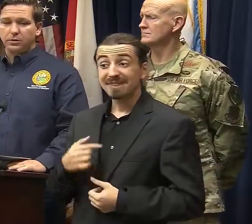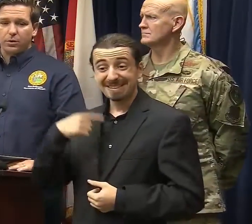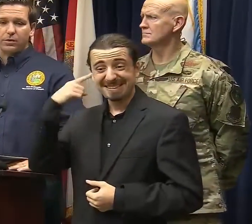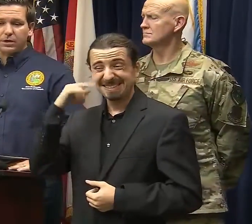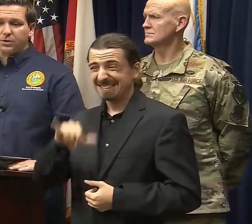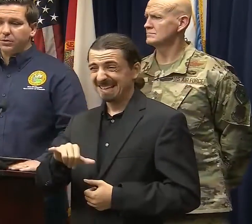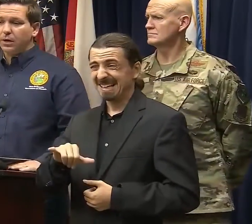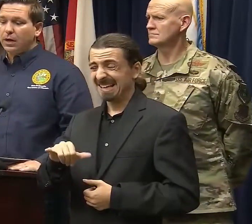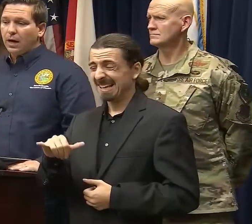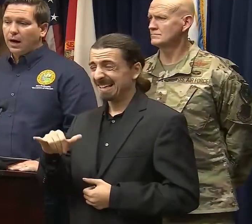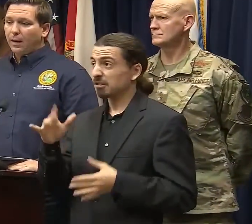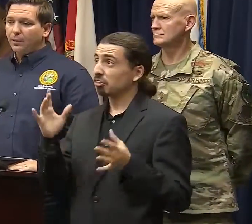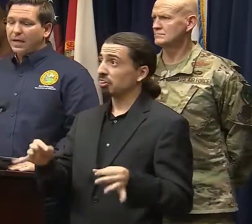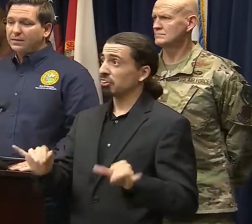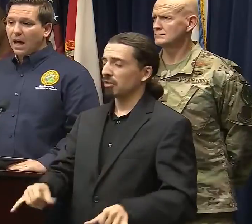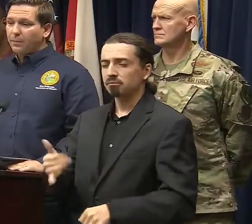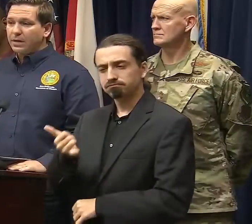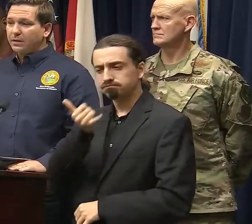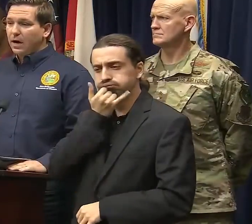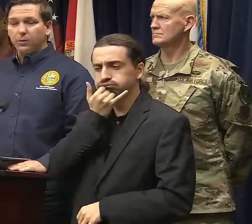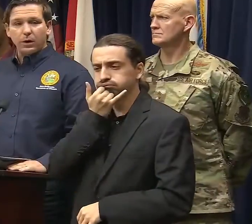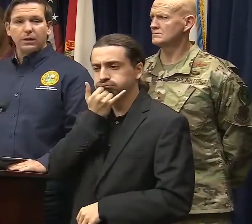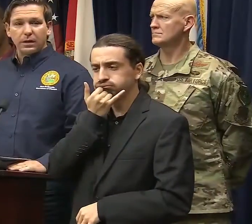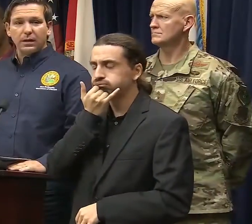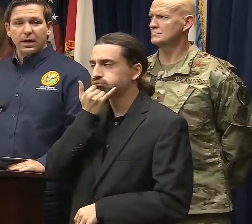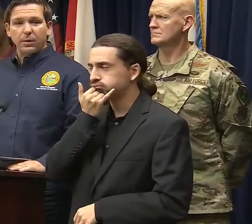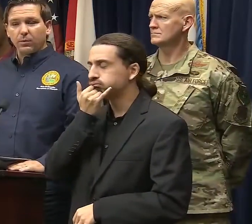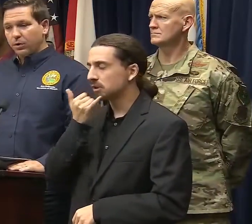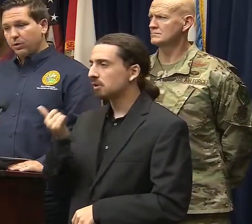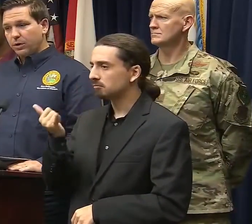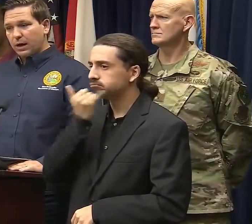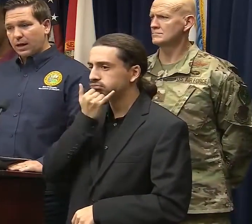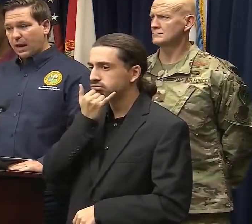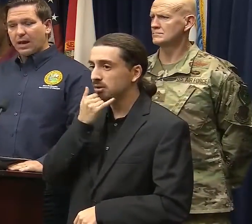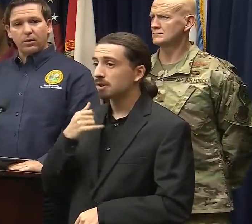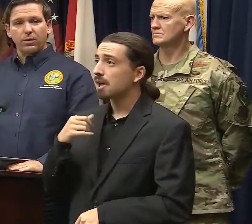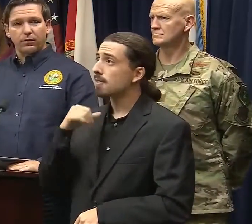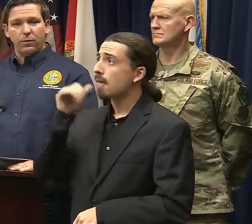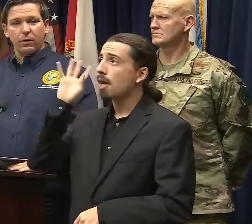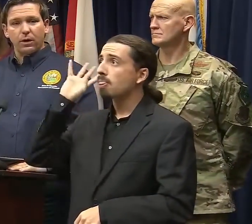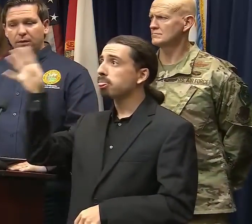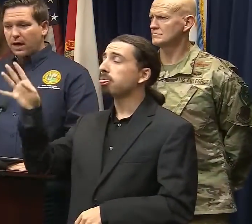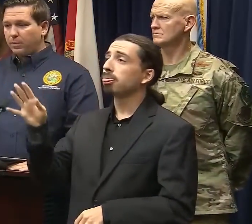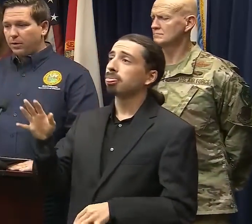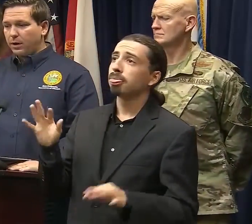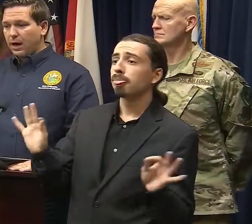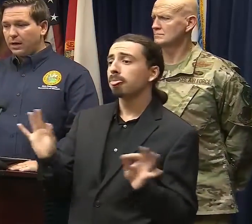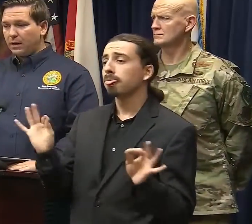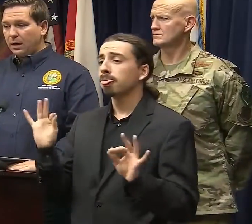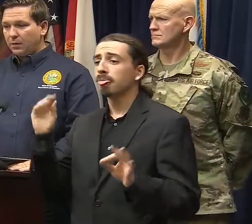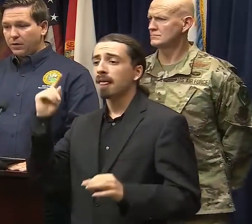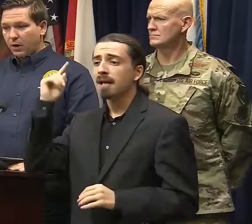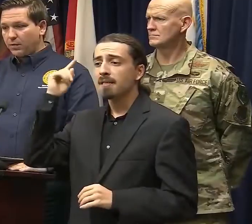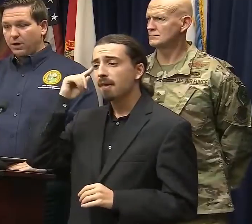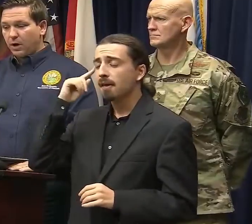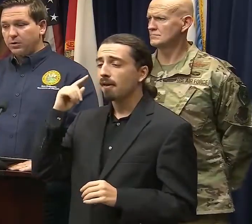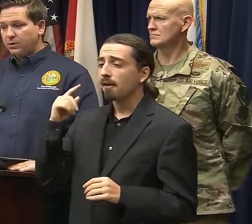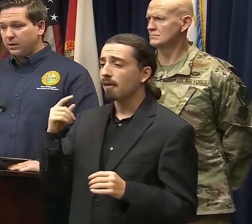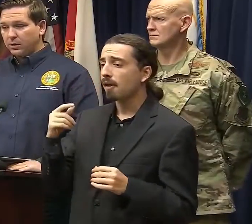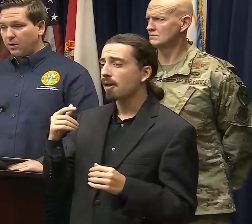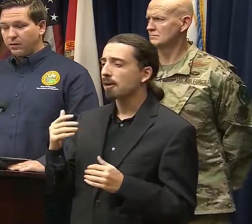and there's an order issued, that's not being done willy-nilly. When you're looking at a Category 4 type hurricane, if you're